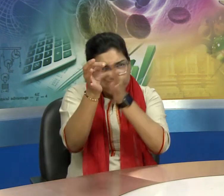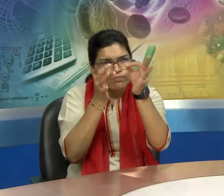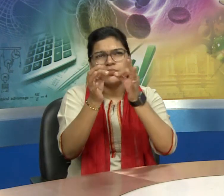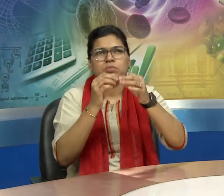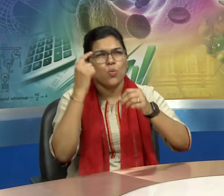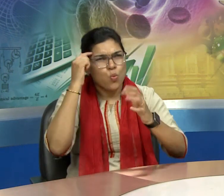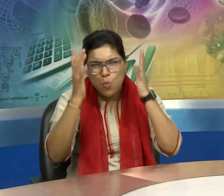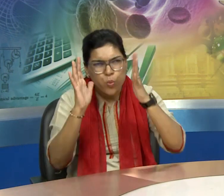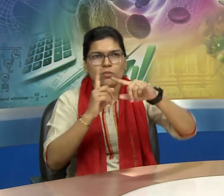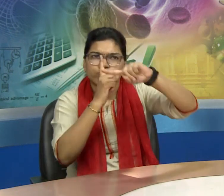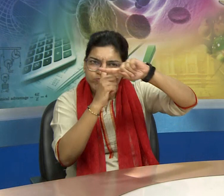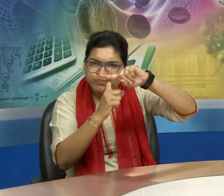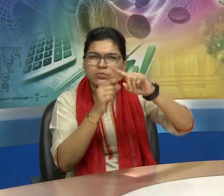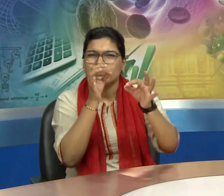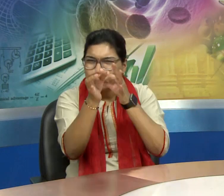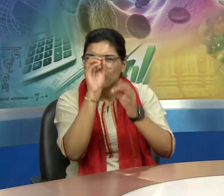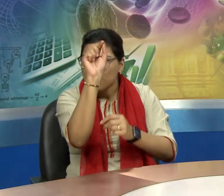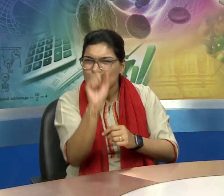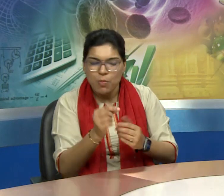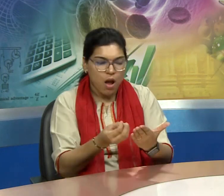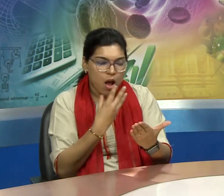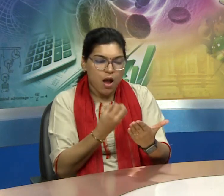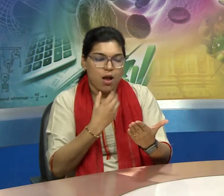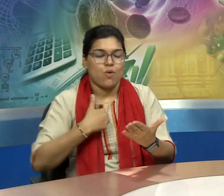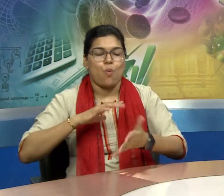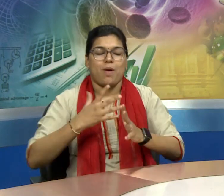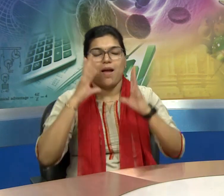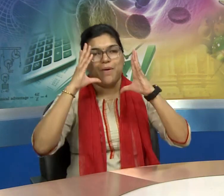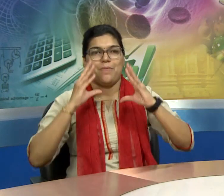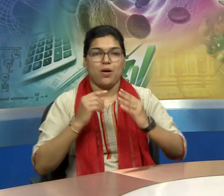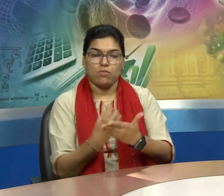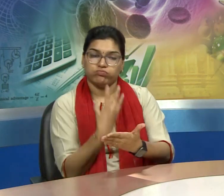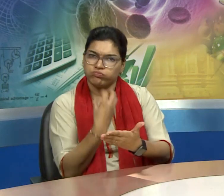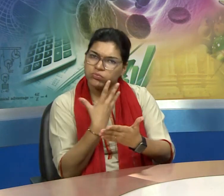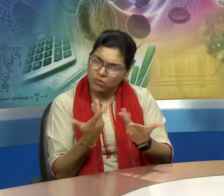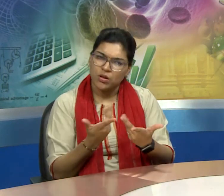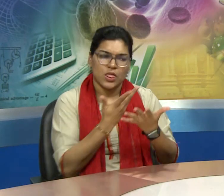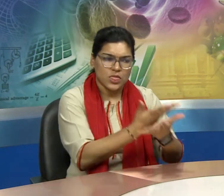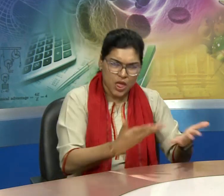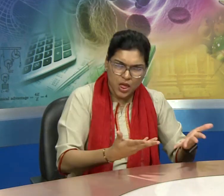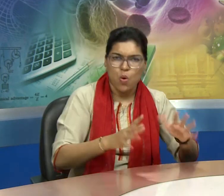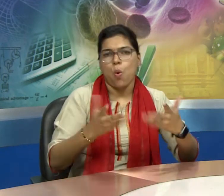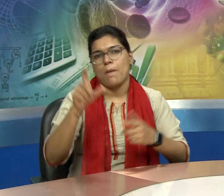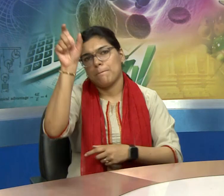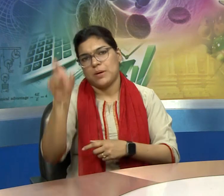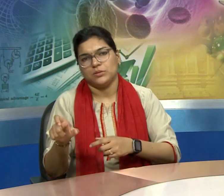positive motivational stories and positive examples in the book written. So consultation can be done with a